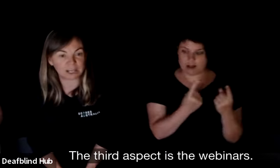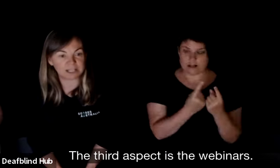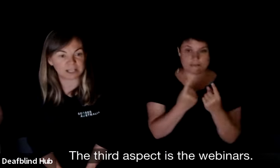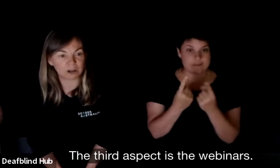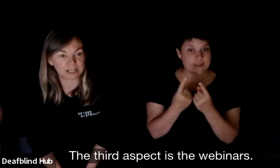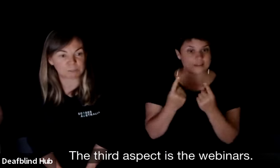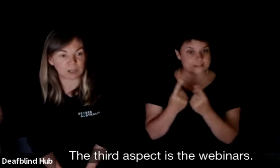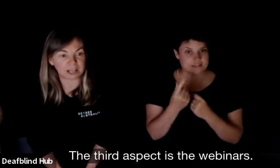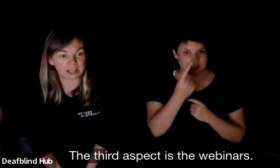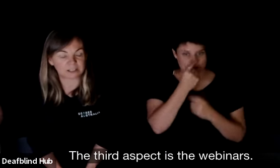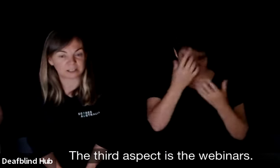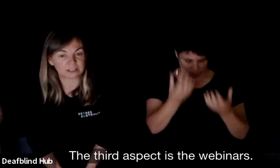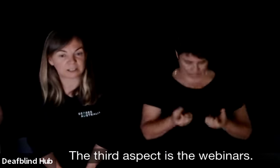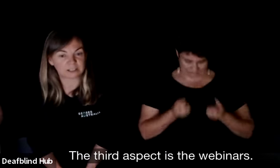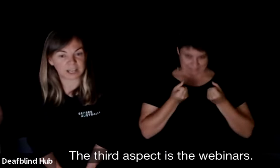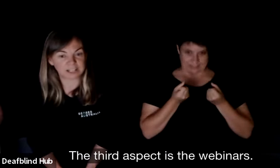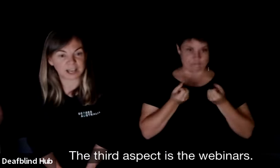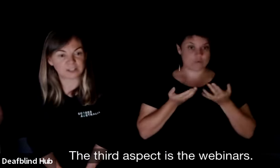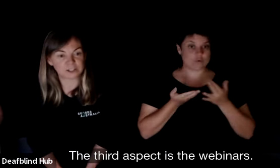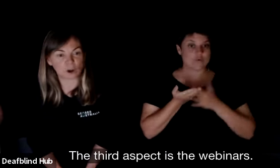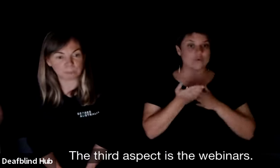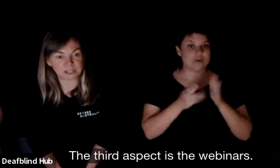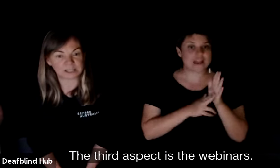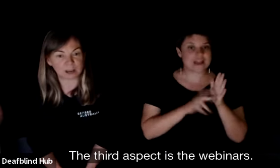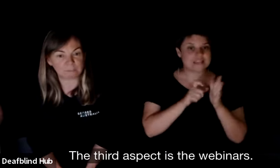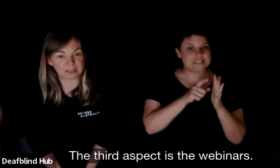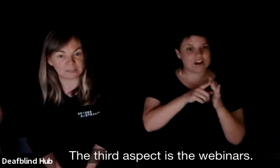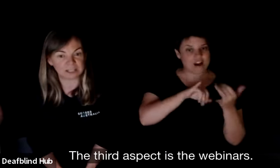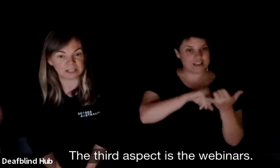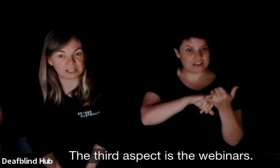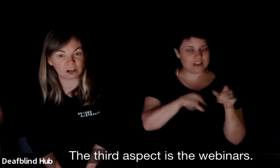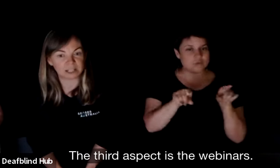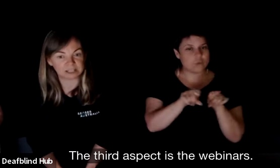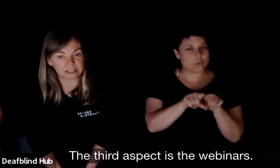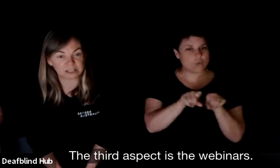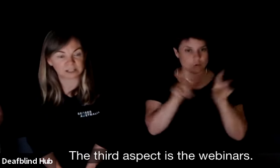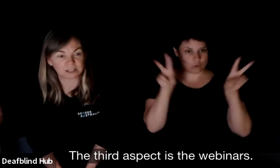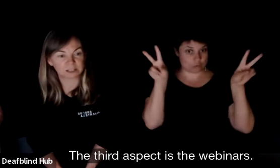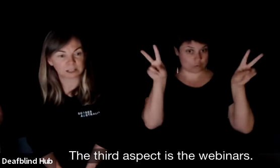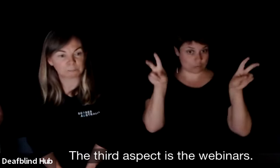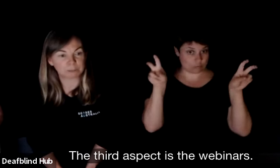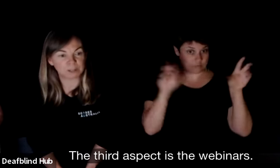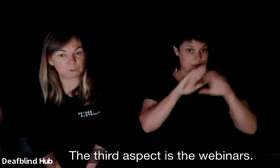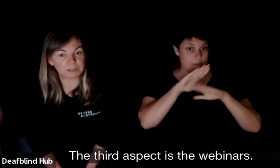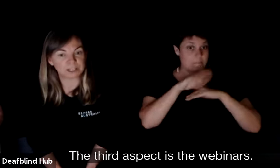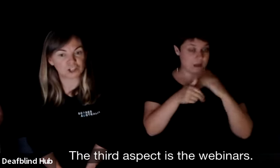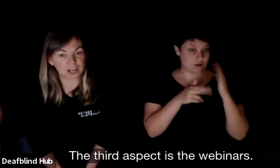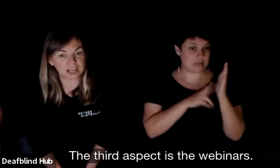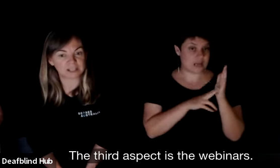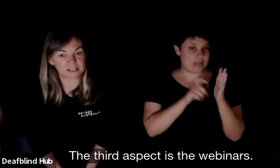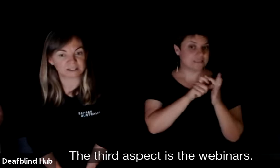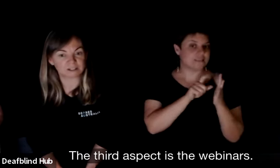in your NDIS plan and other topics about the NDIS, but it will be